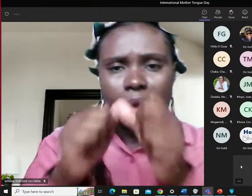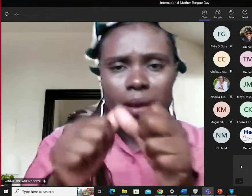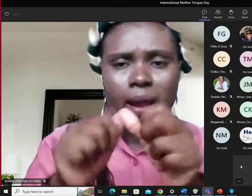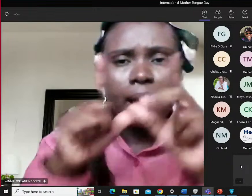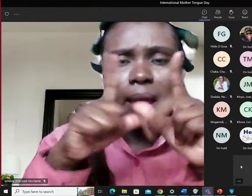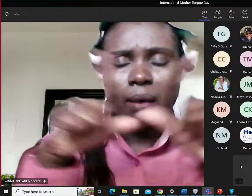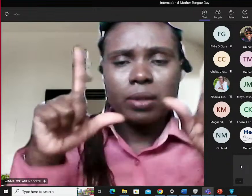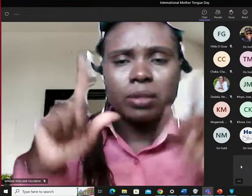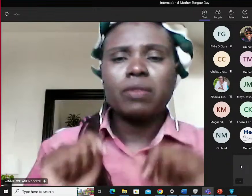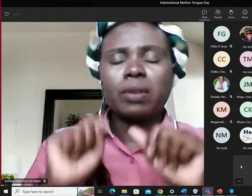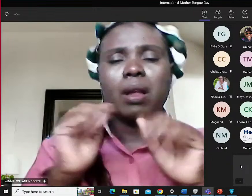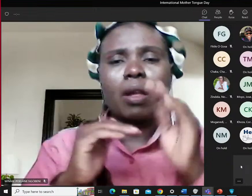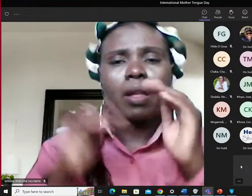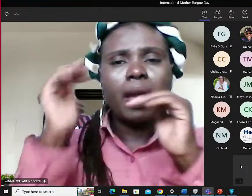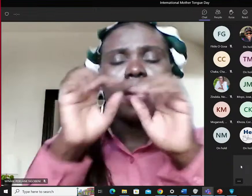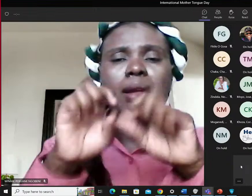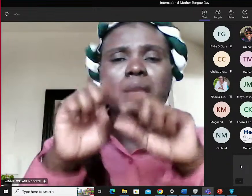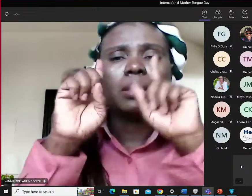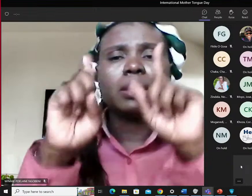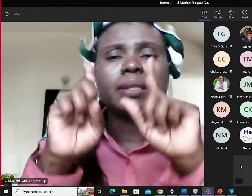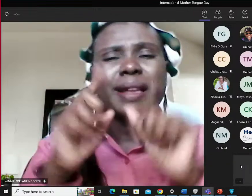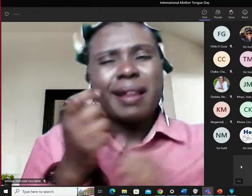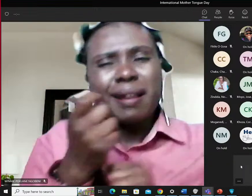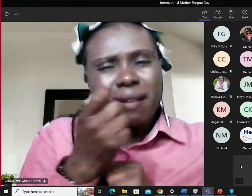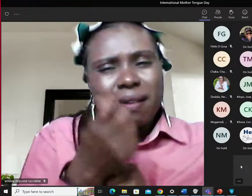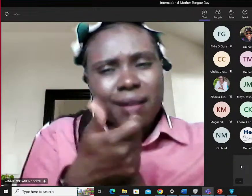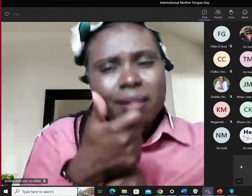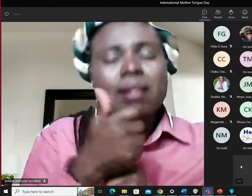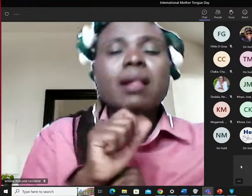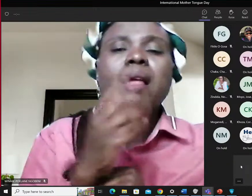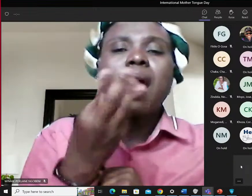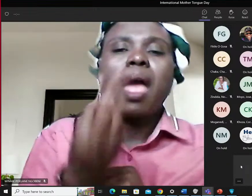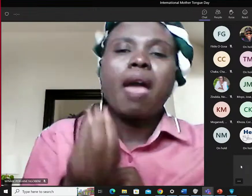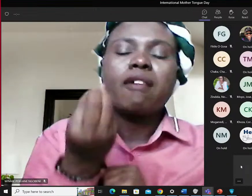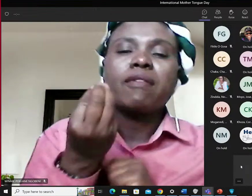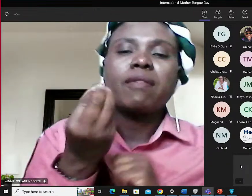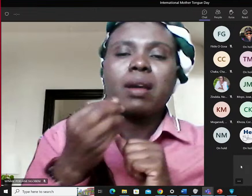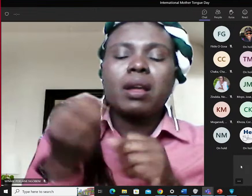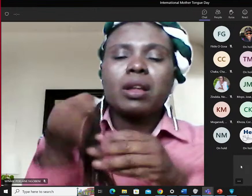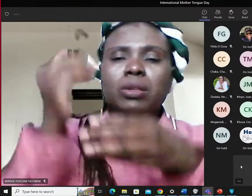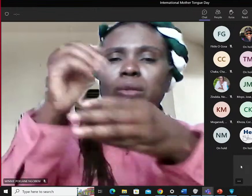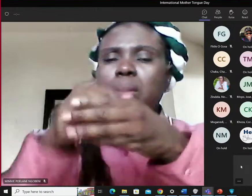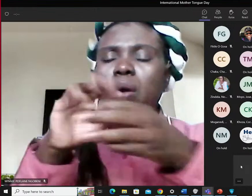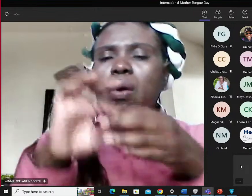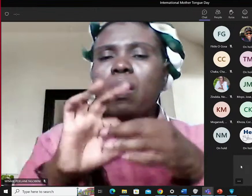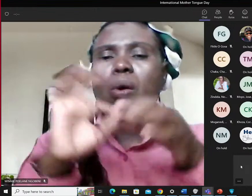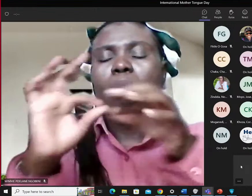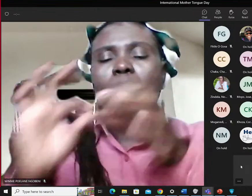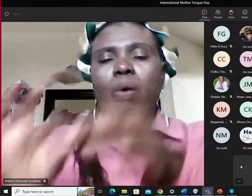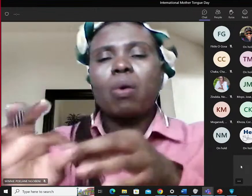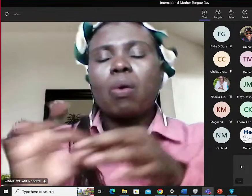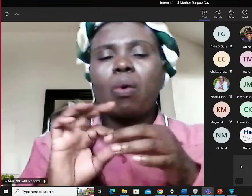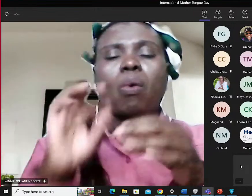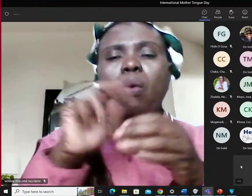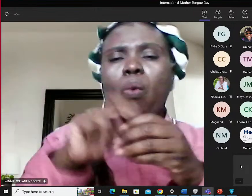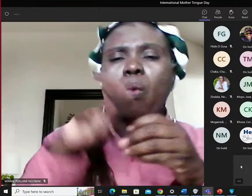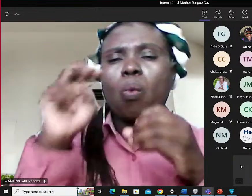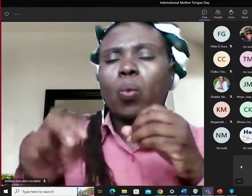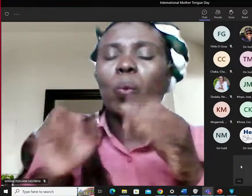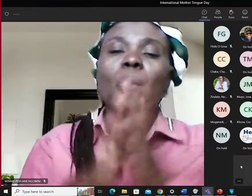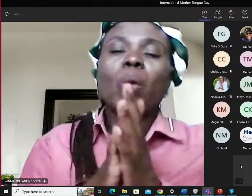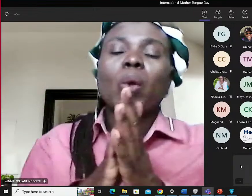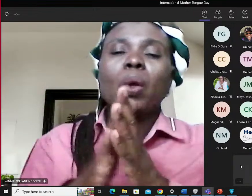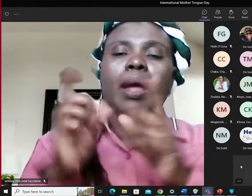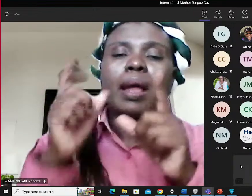education, there's little progress made in exploring and exploiting the potential role of indigenous